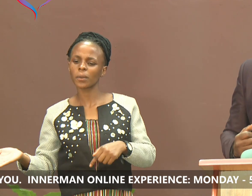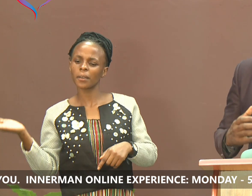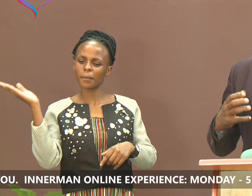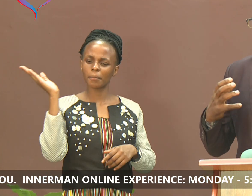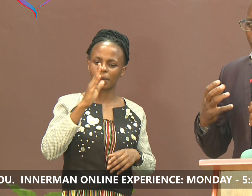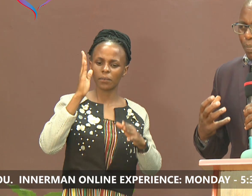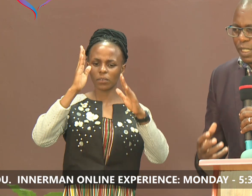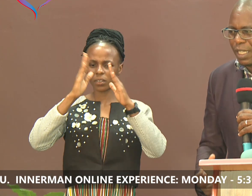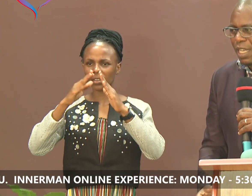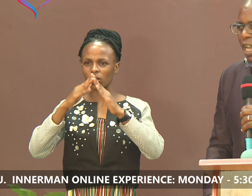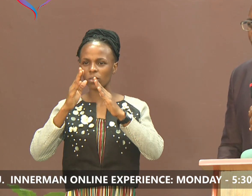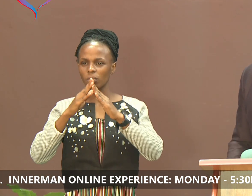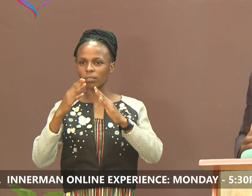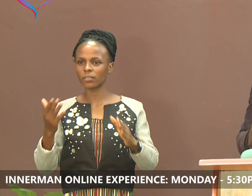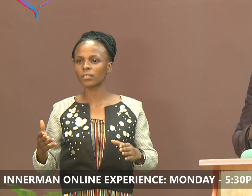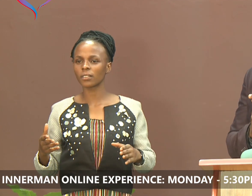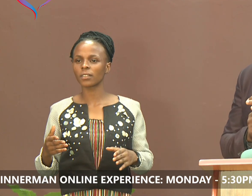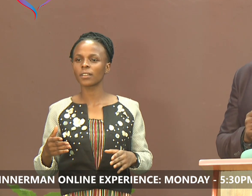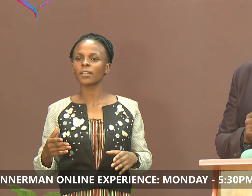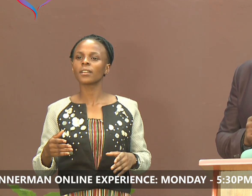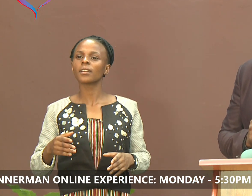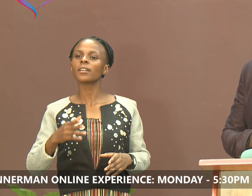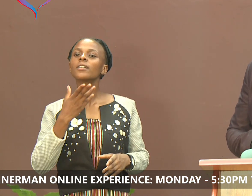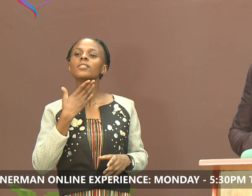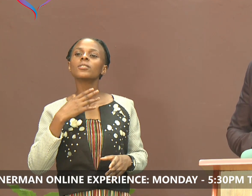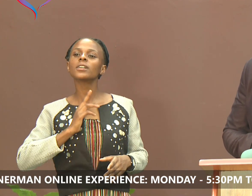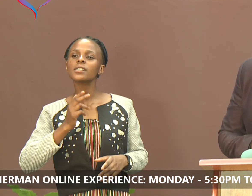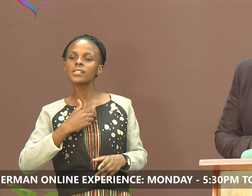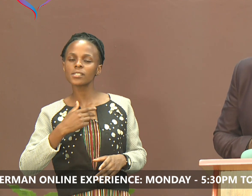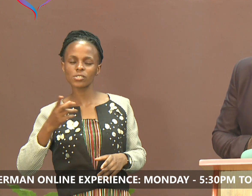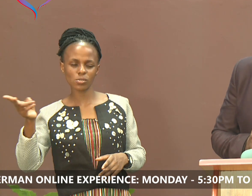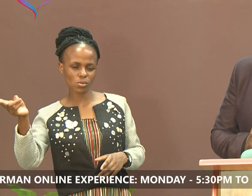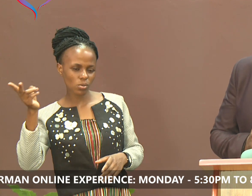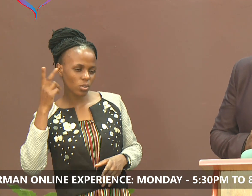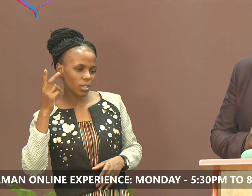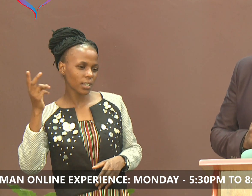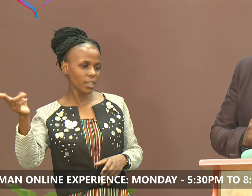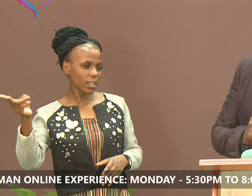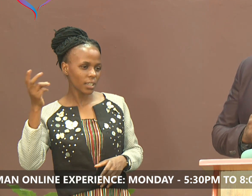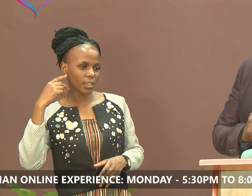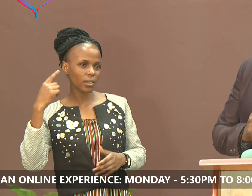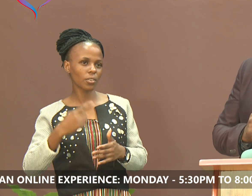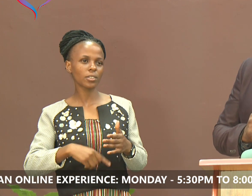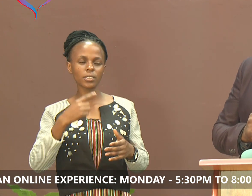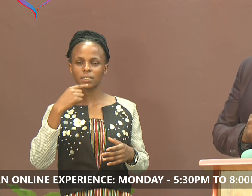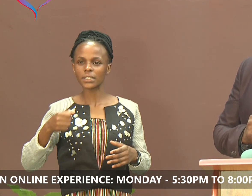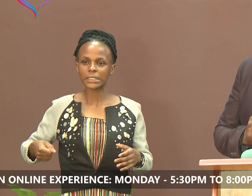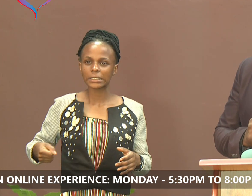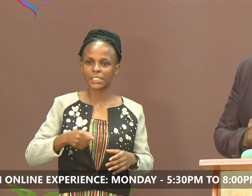exhausted, the tanker is empty, and you want us to pay attention and listen to all the details, the signatica, pastor